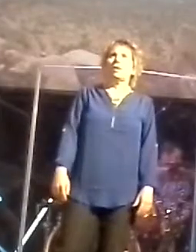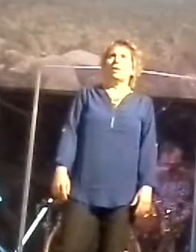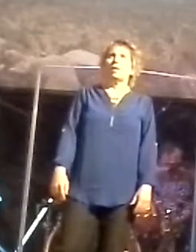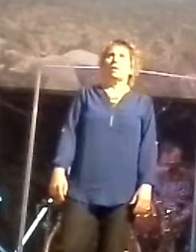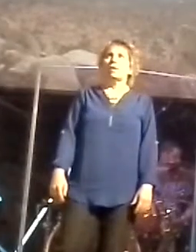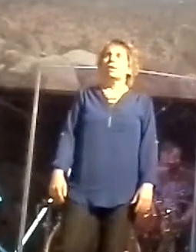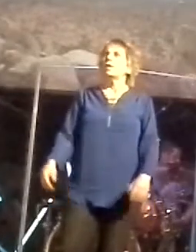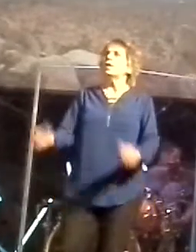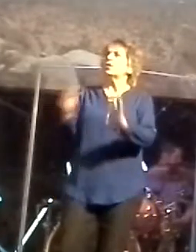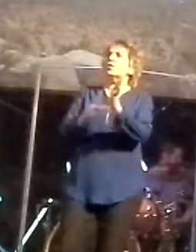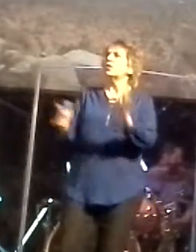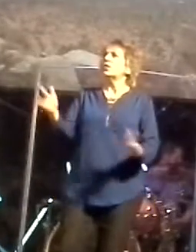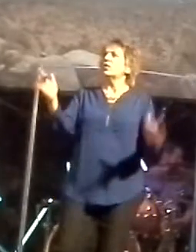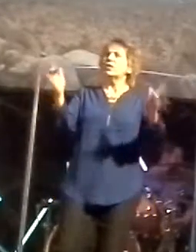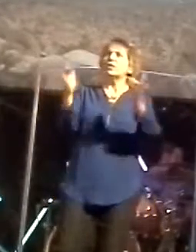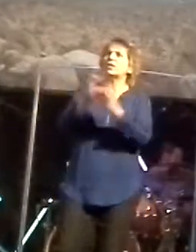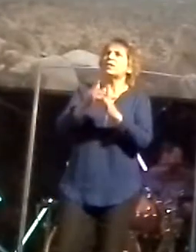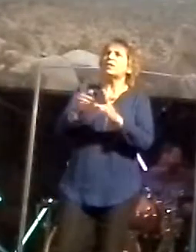amen.